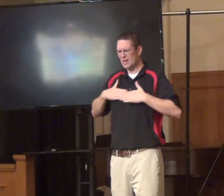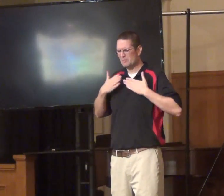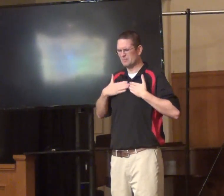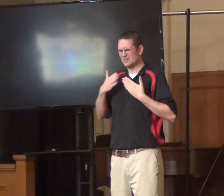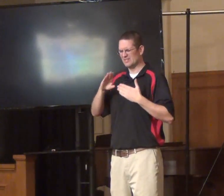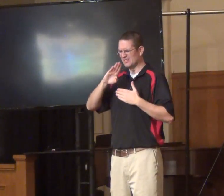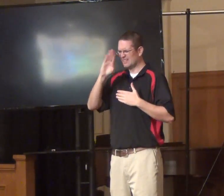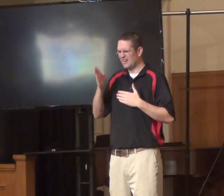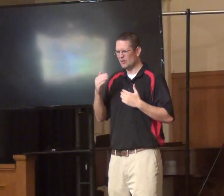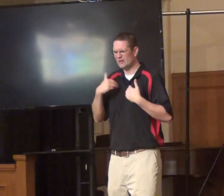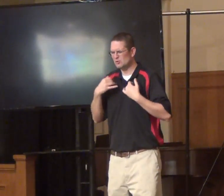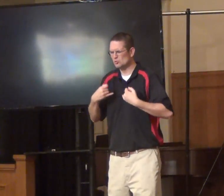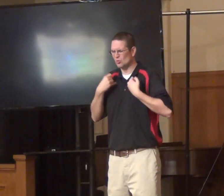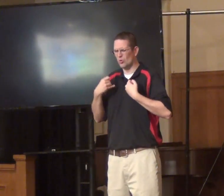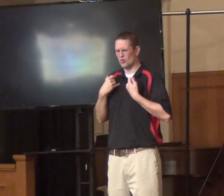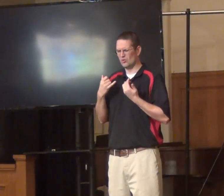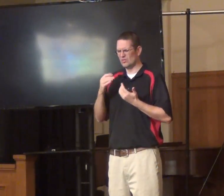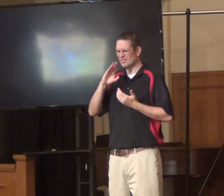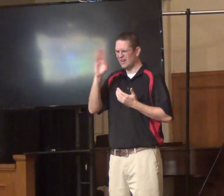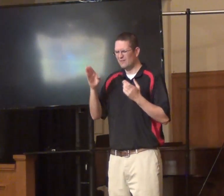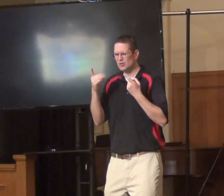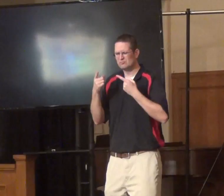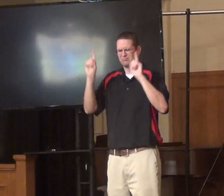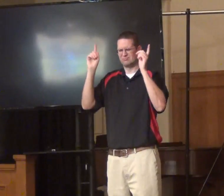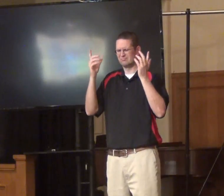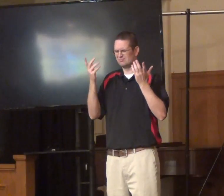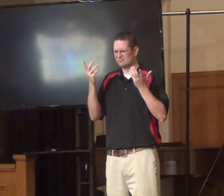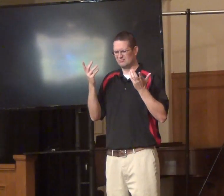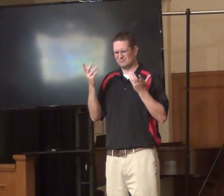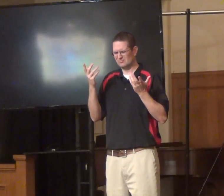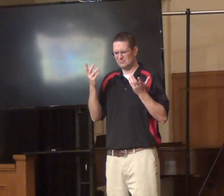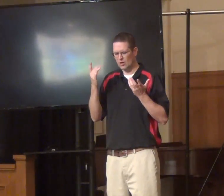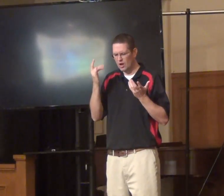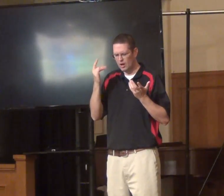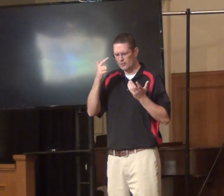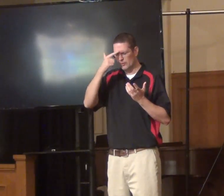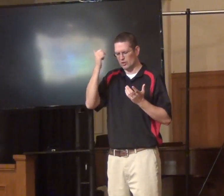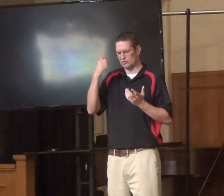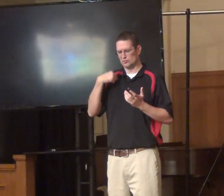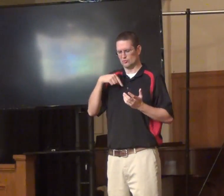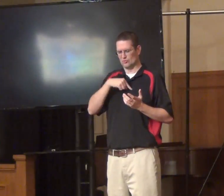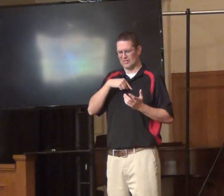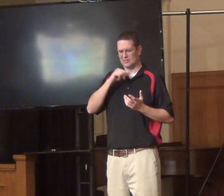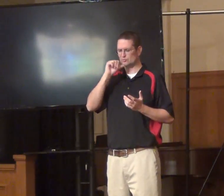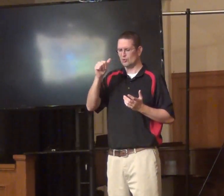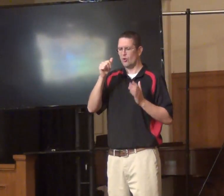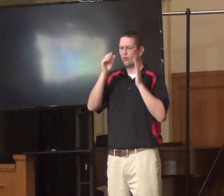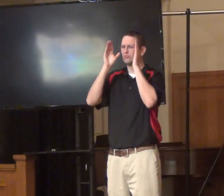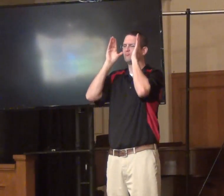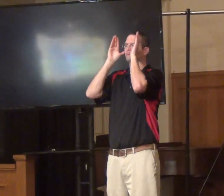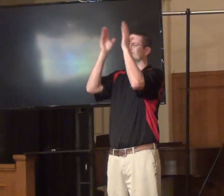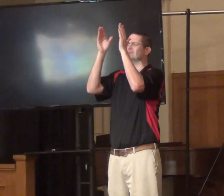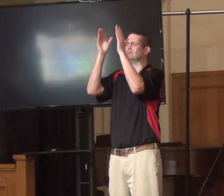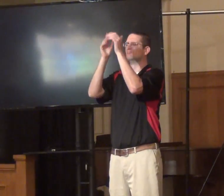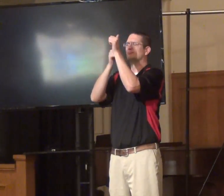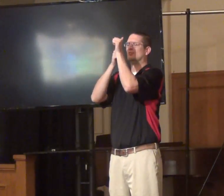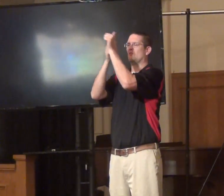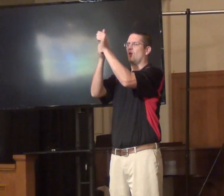myself. I'm never happy, and I never have joy, never have success, because I need to